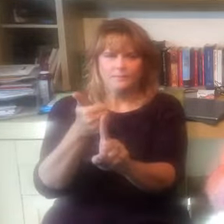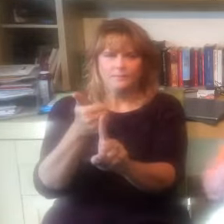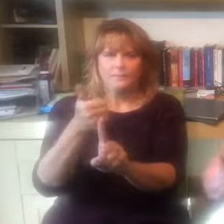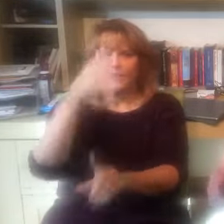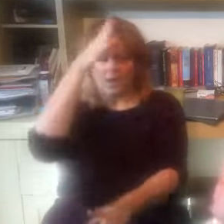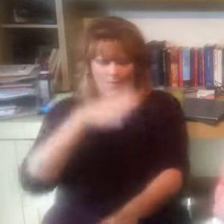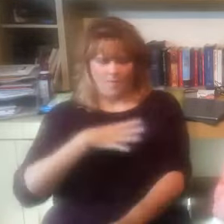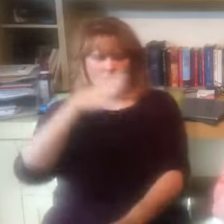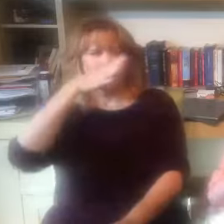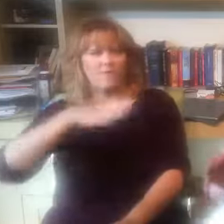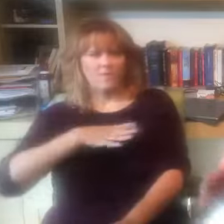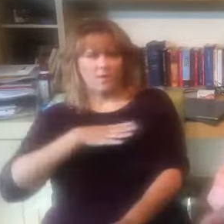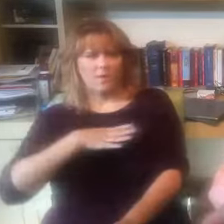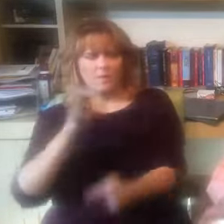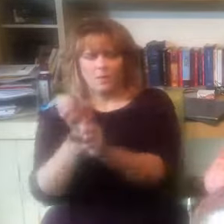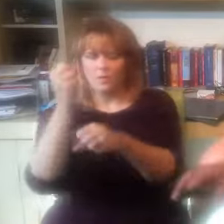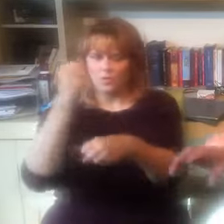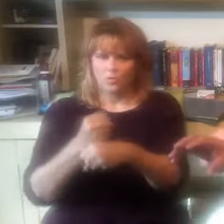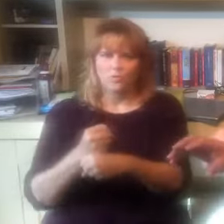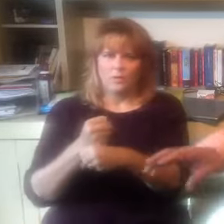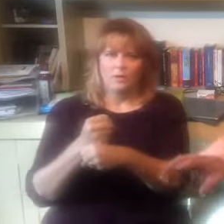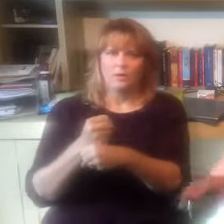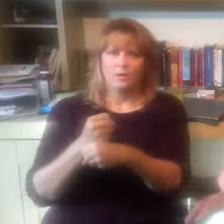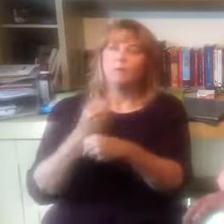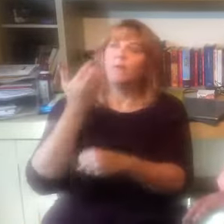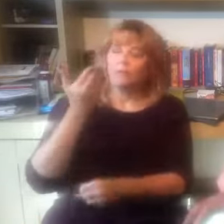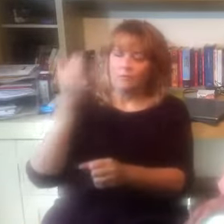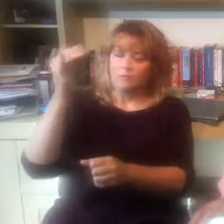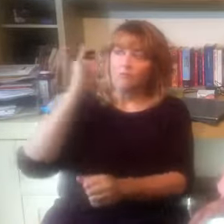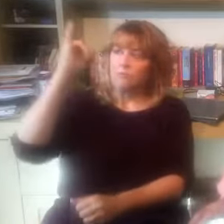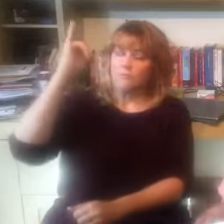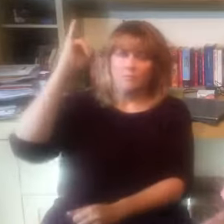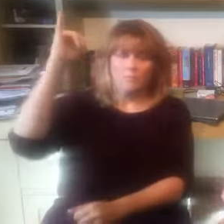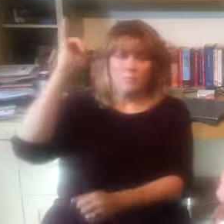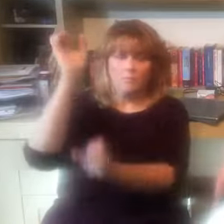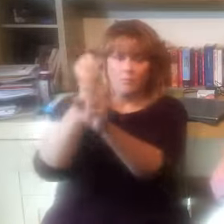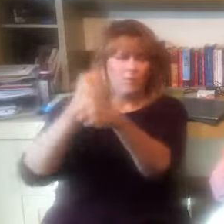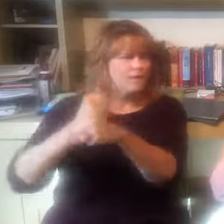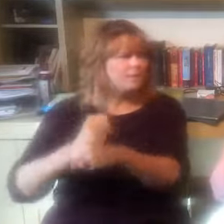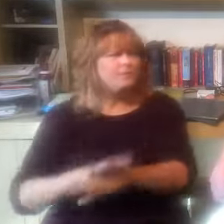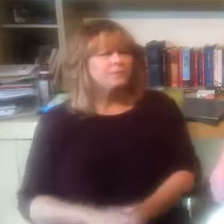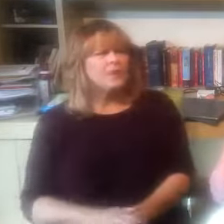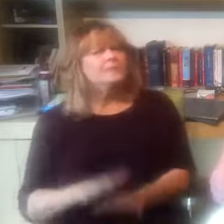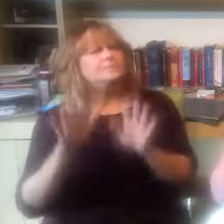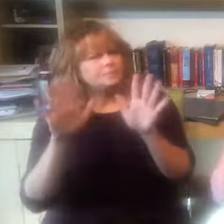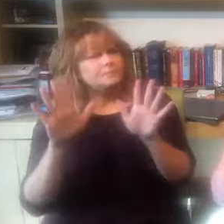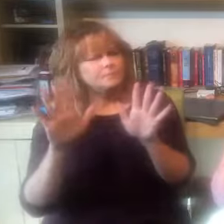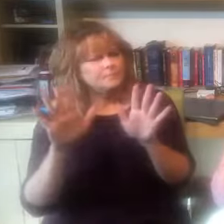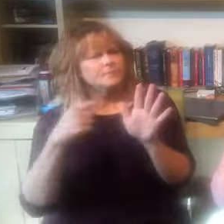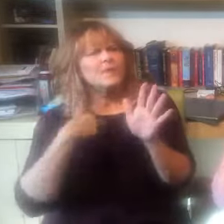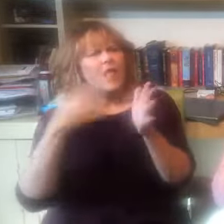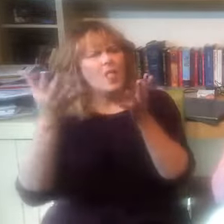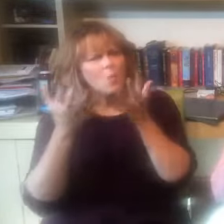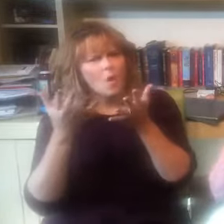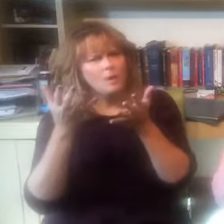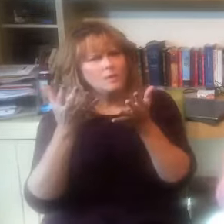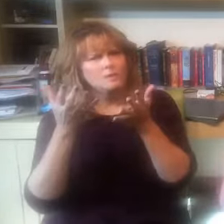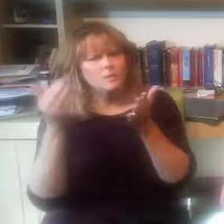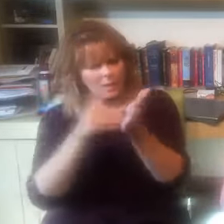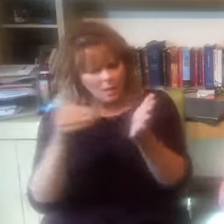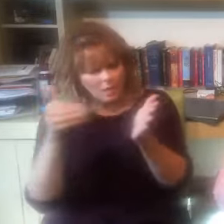Male and female created he them. Now I want to go back over that again. I want you